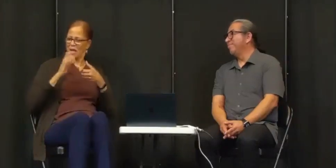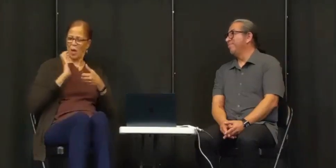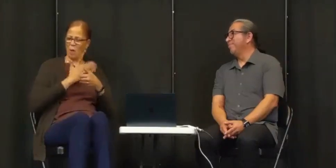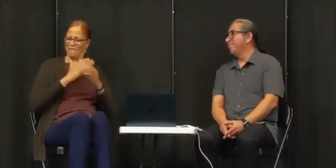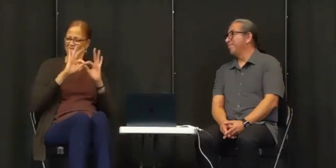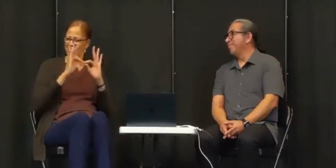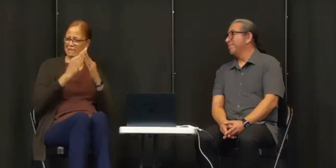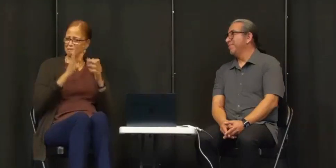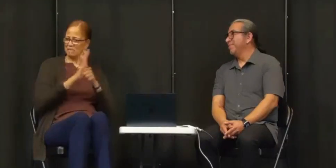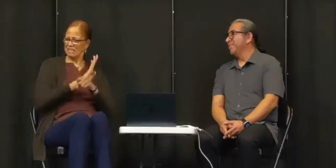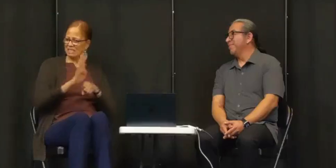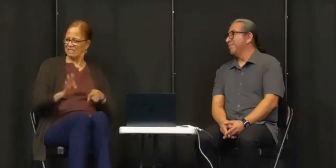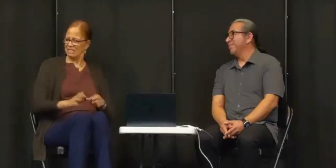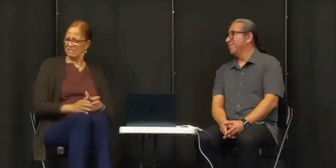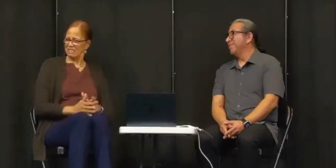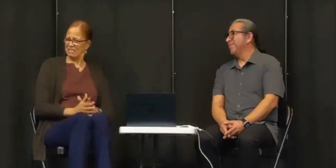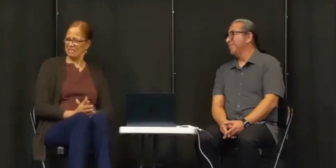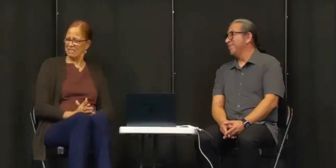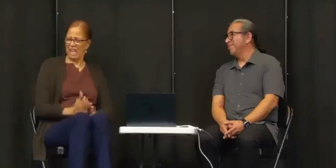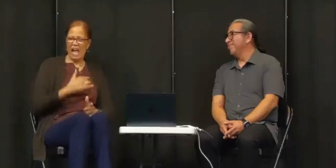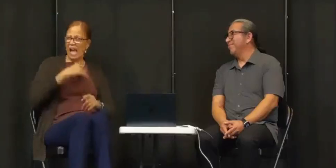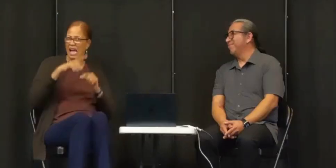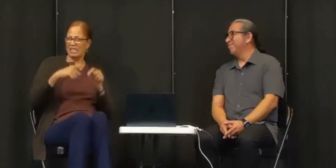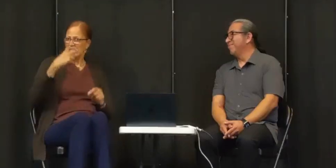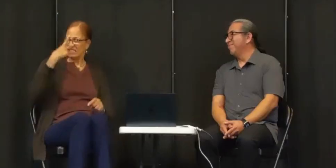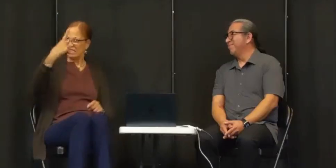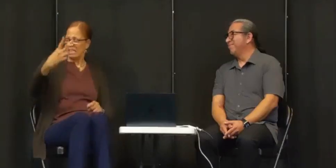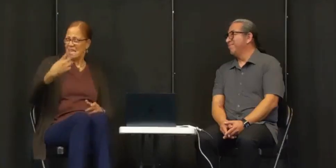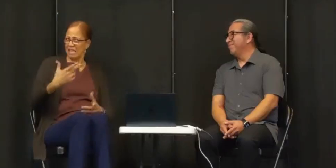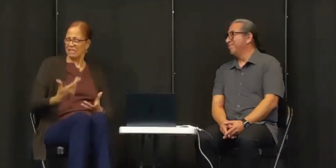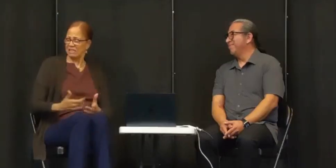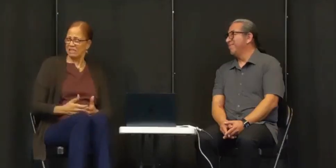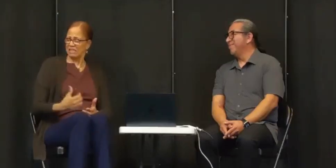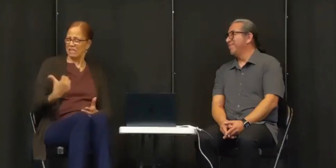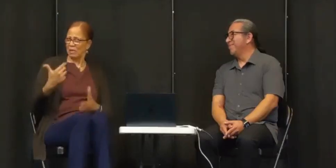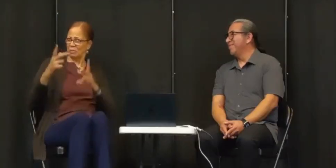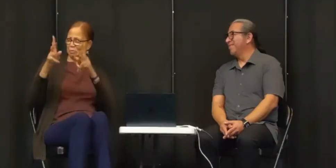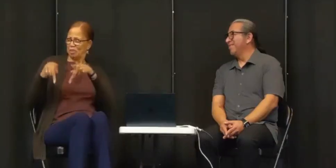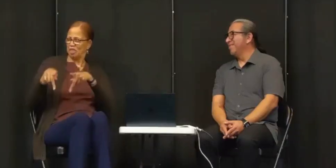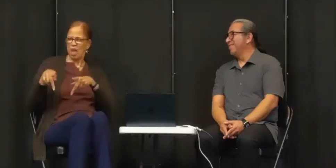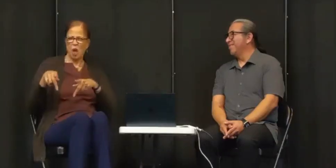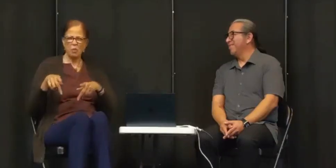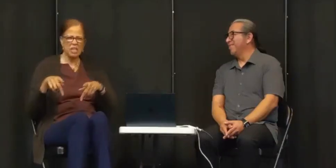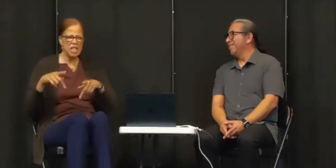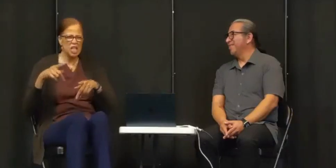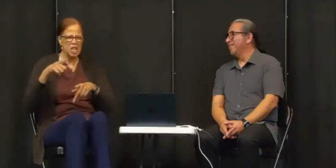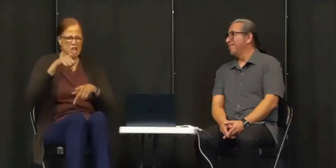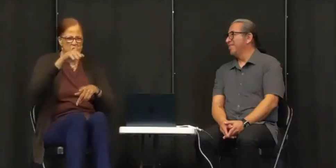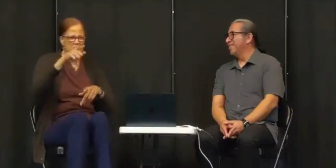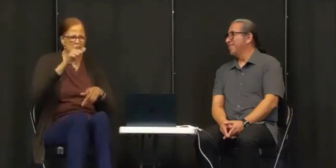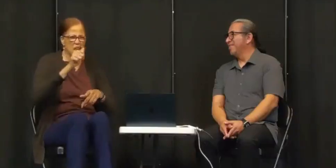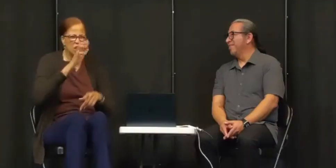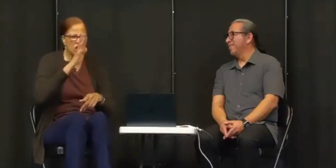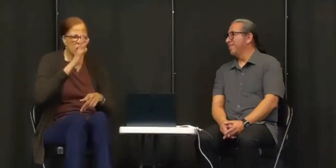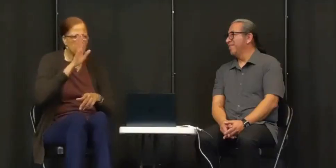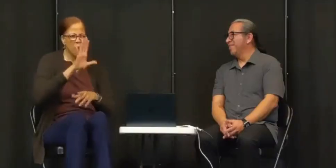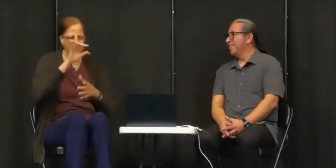video relay service. Like, someone is nosy, they're getting an earful of my family business. I don't think